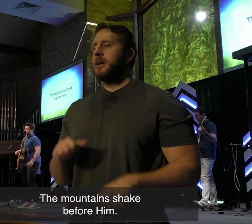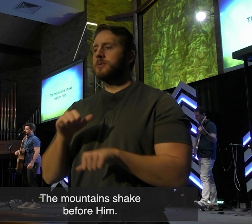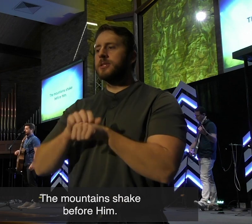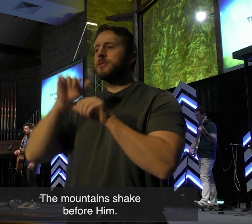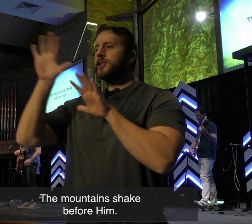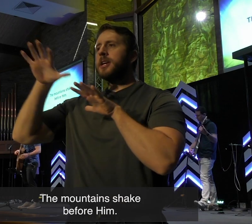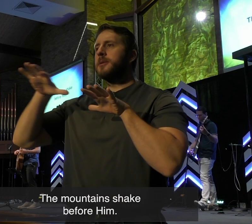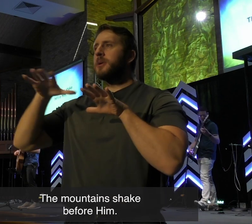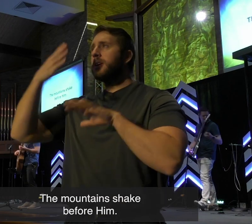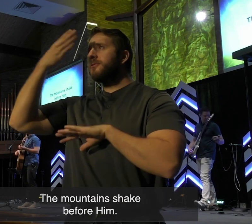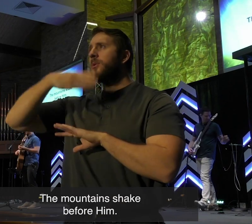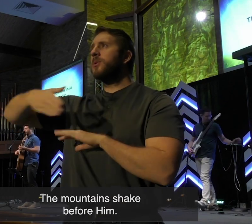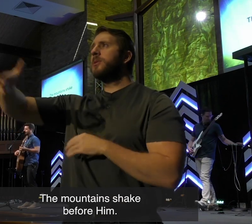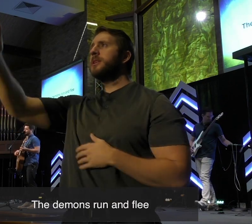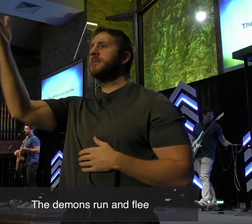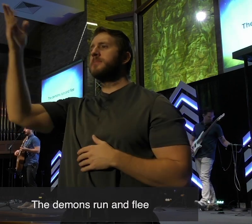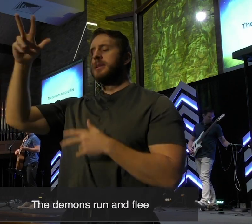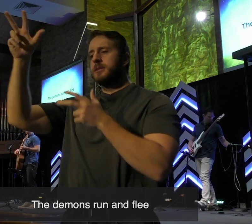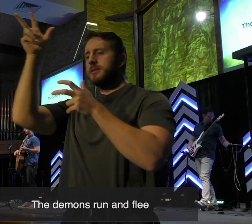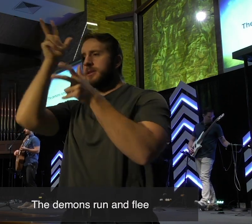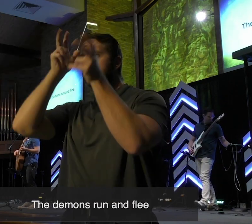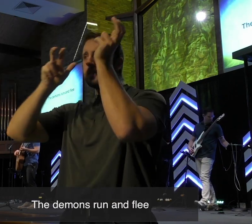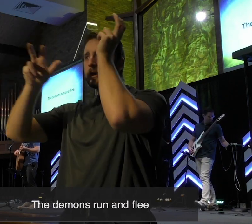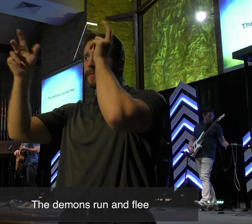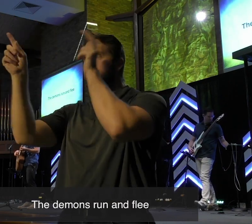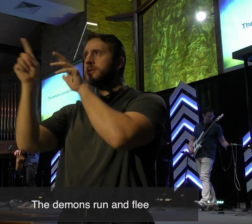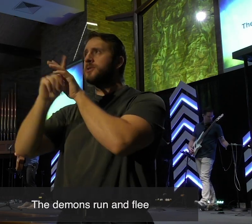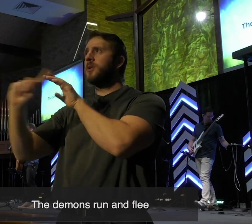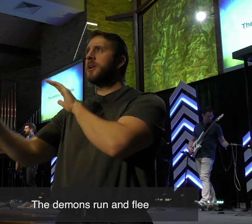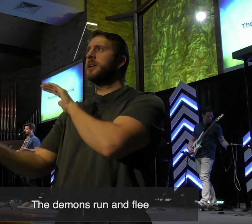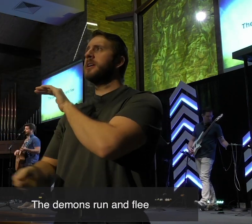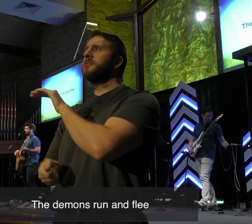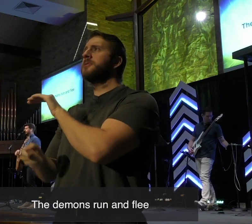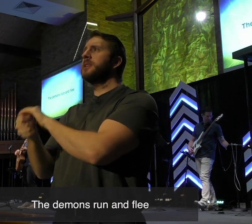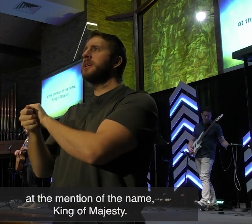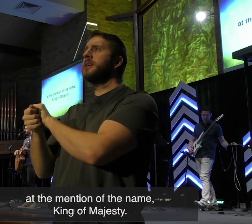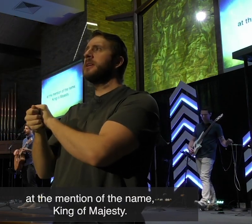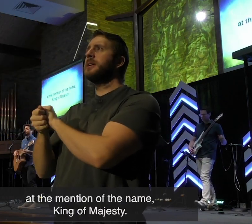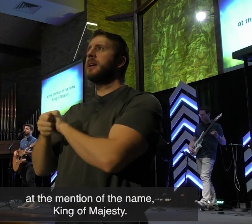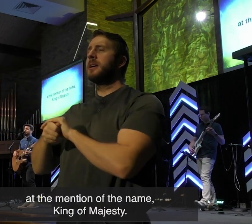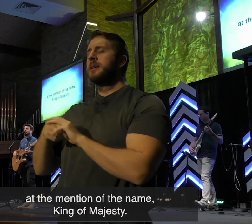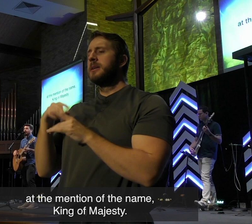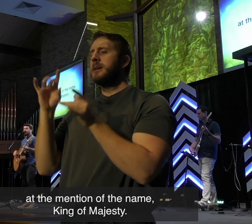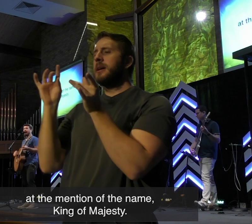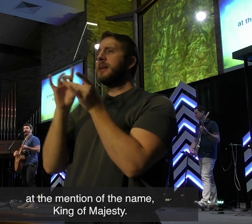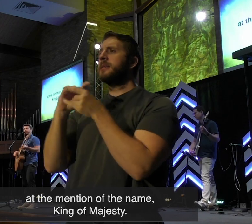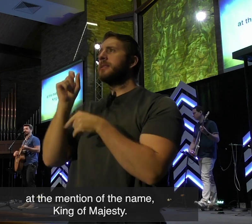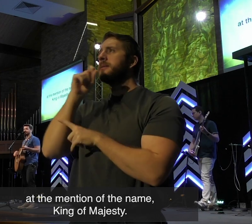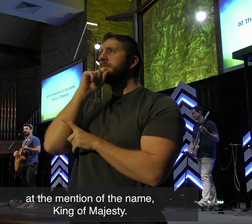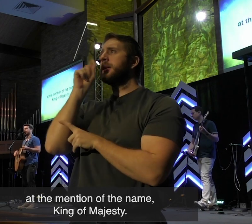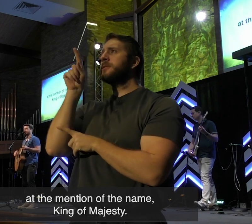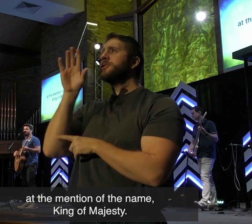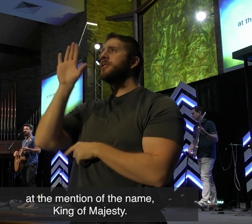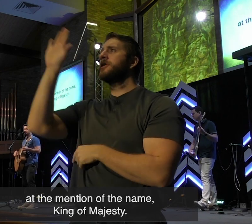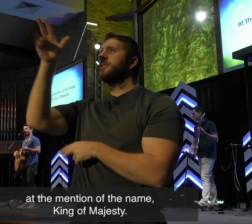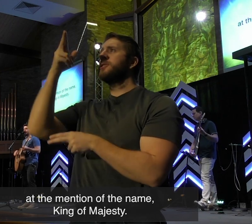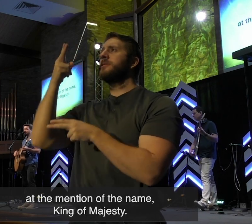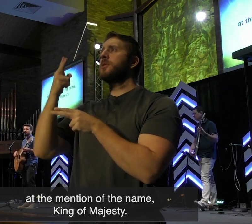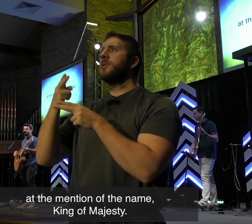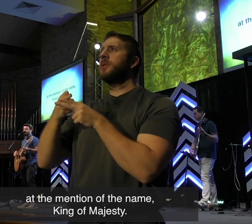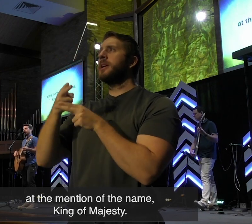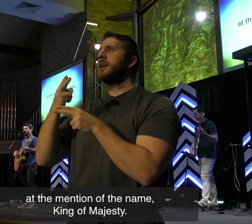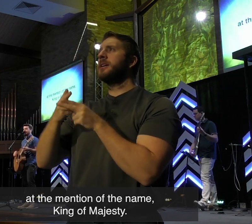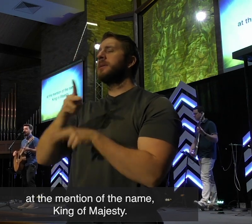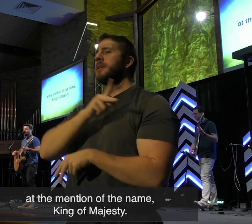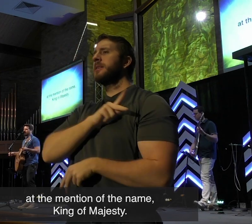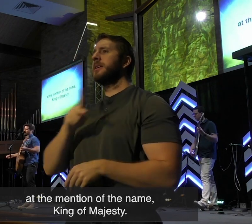The mountains shake before him, the demons run and flee. At the mention